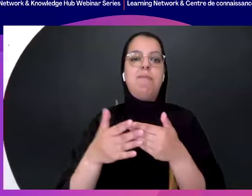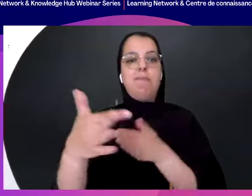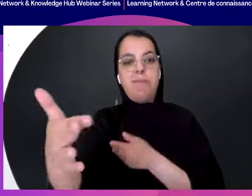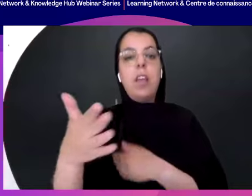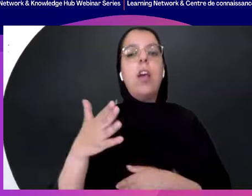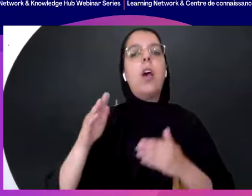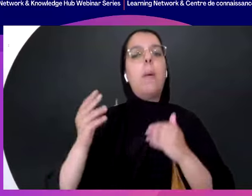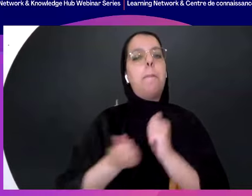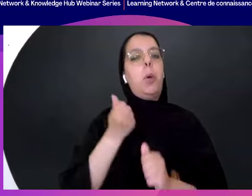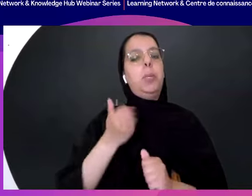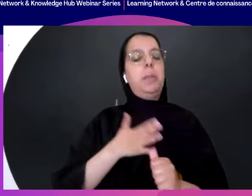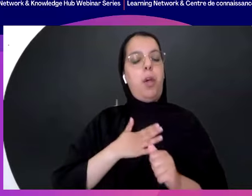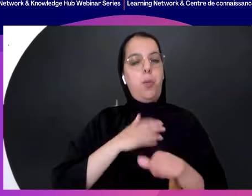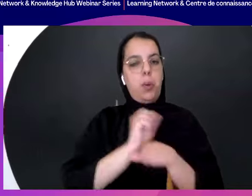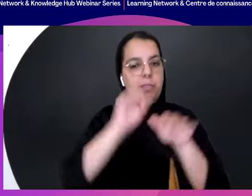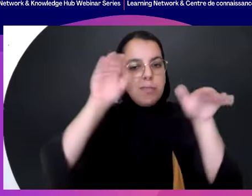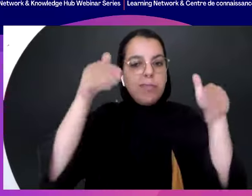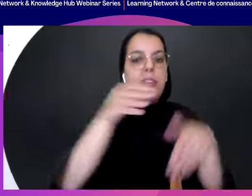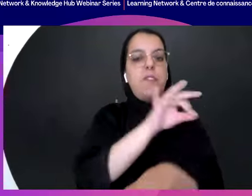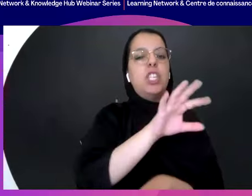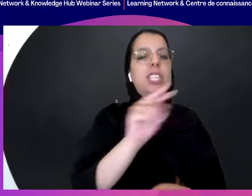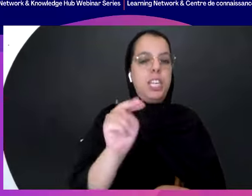along, looking at different research.